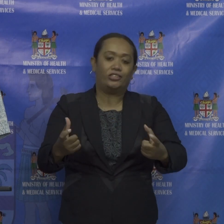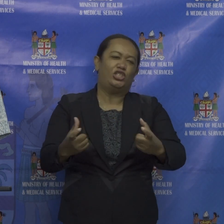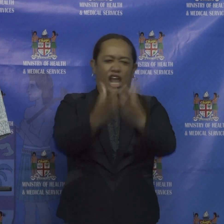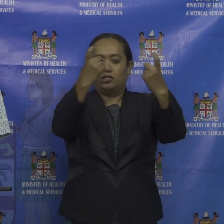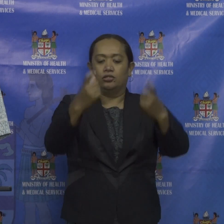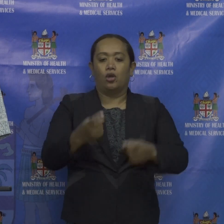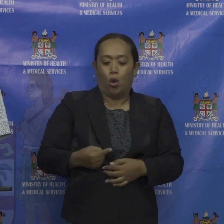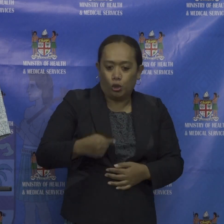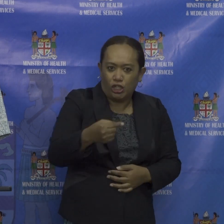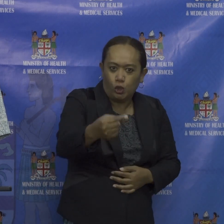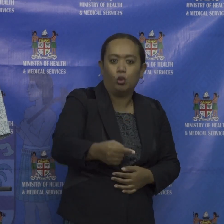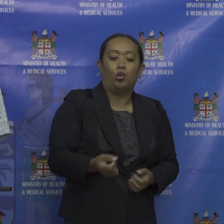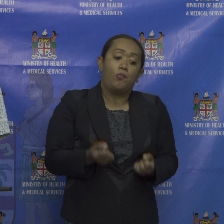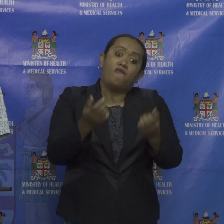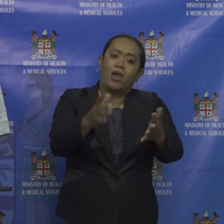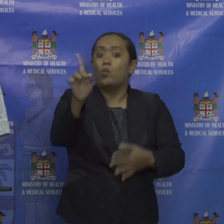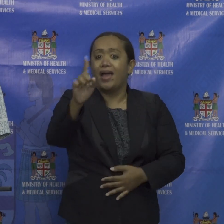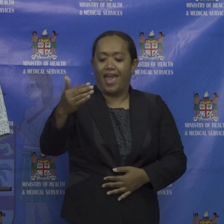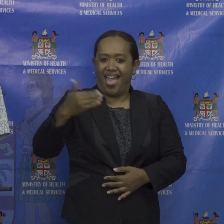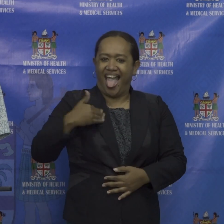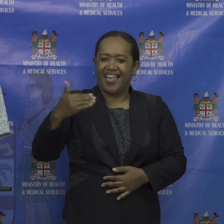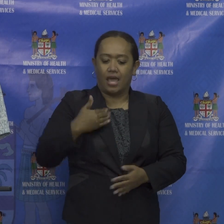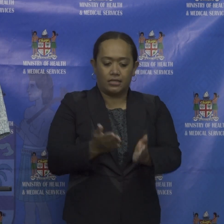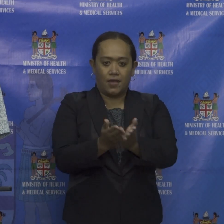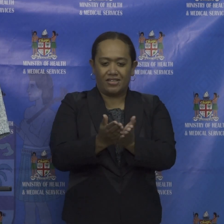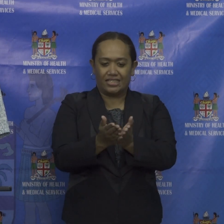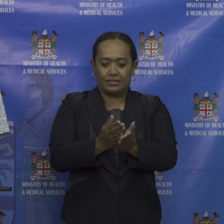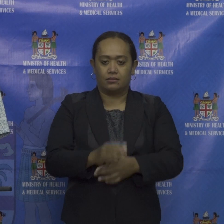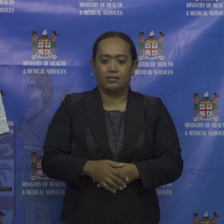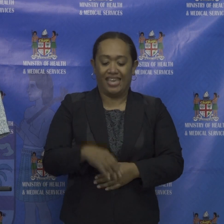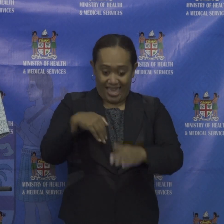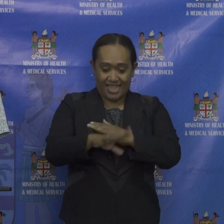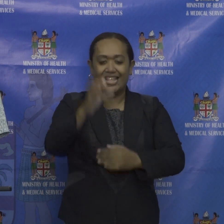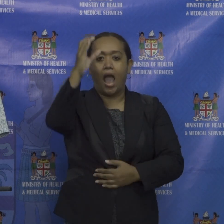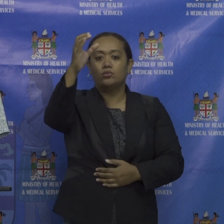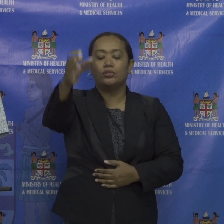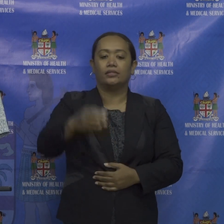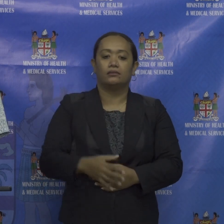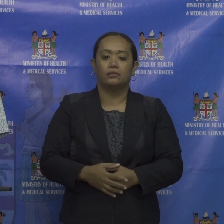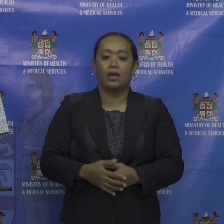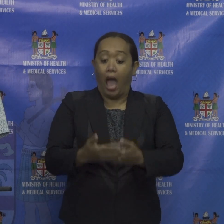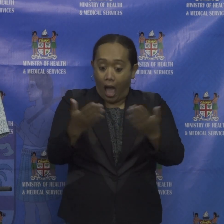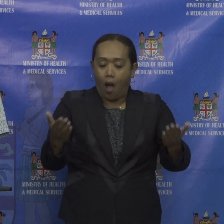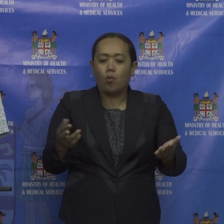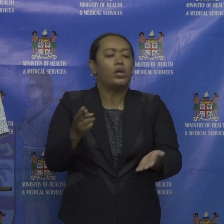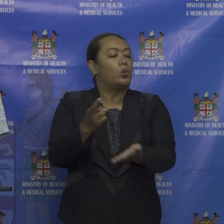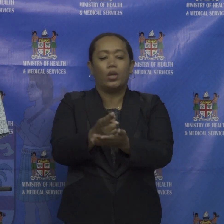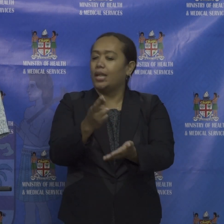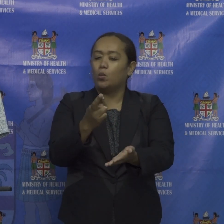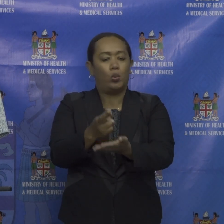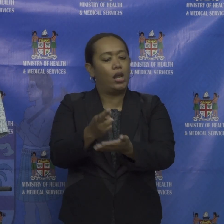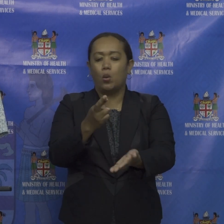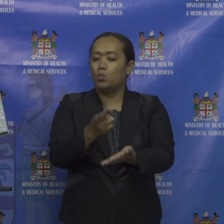continue to provide essential health services and other services in the country, is that we really, really